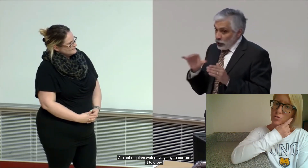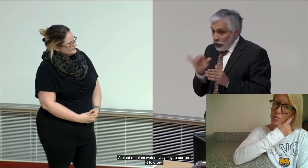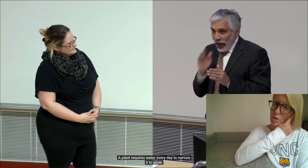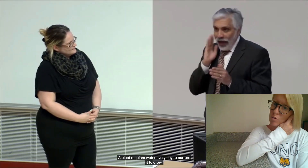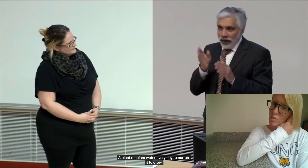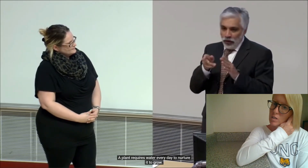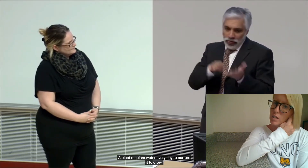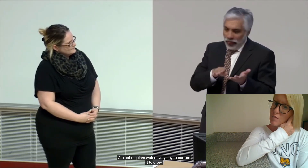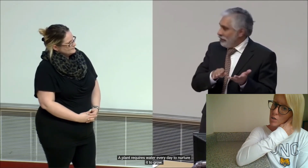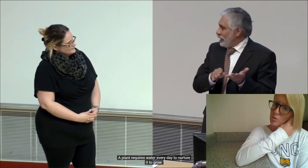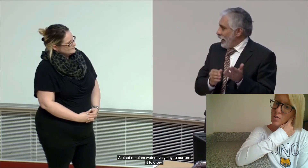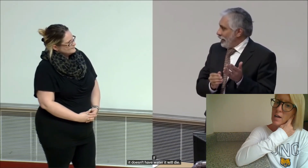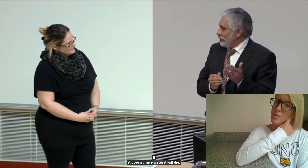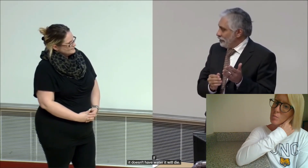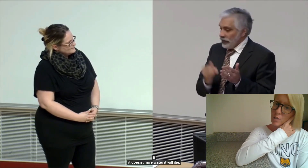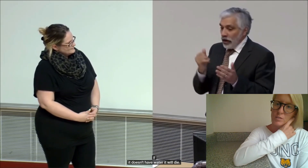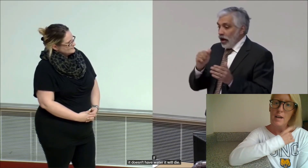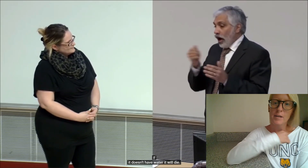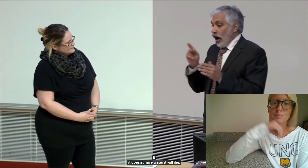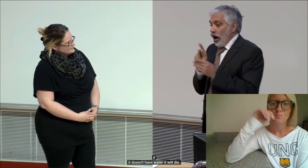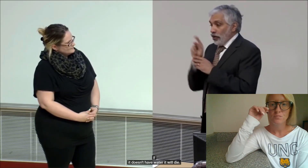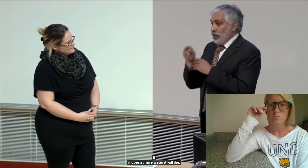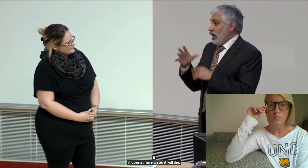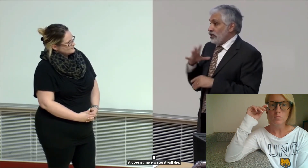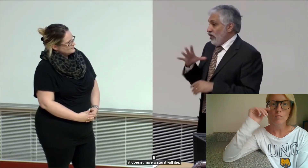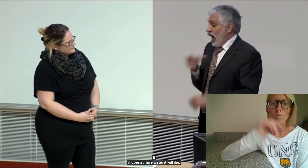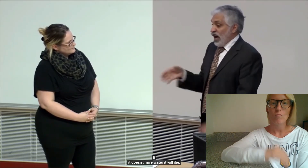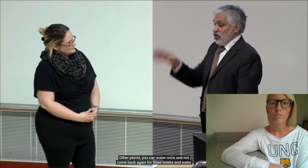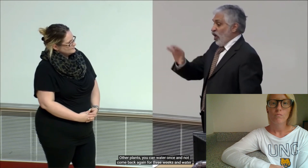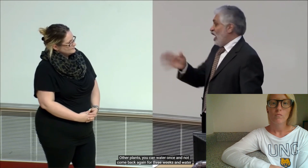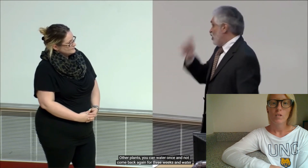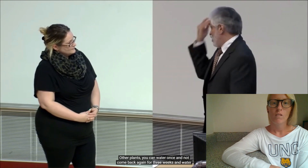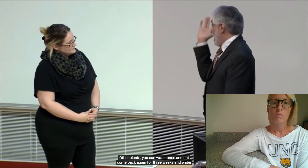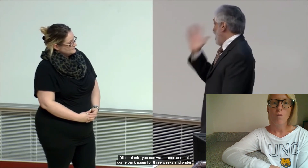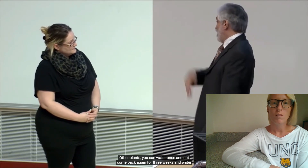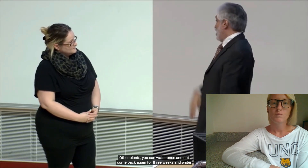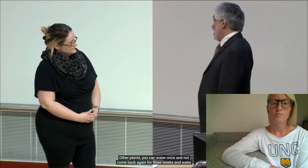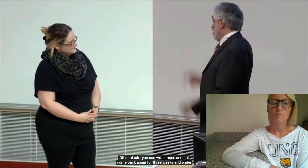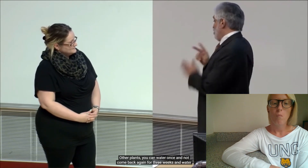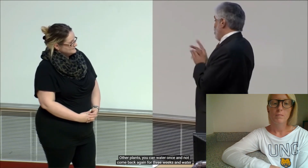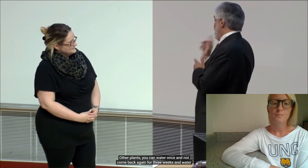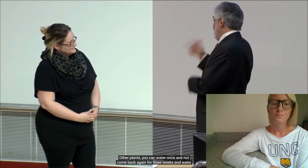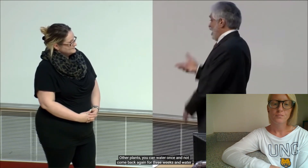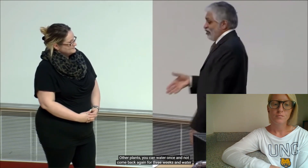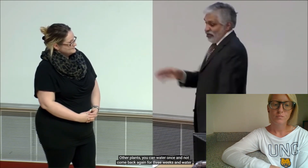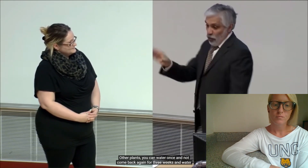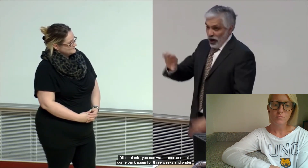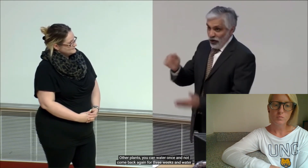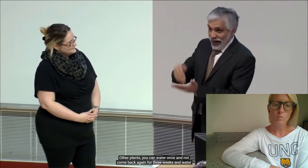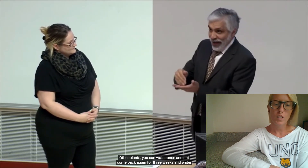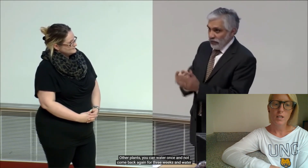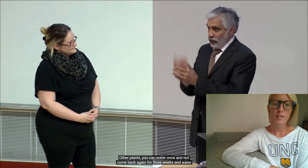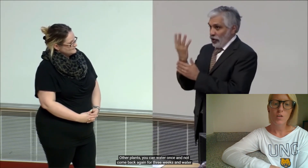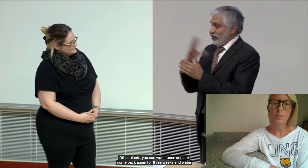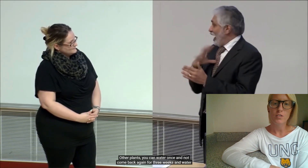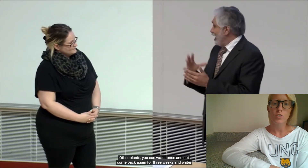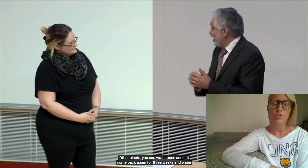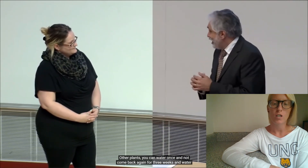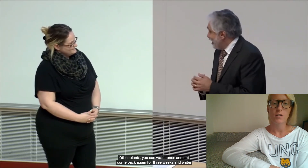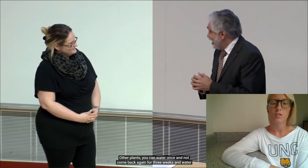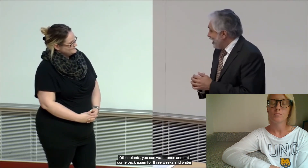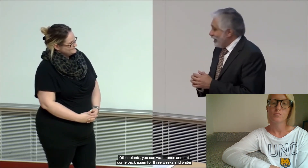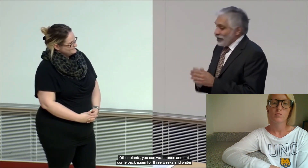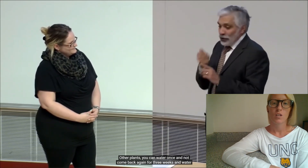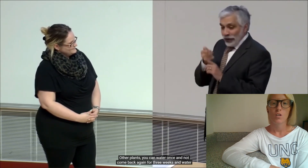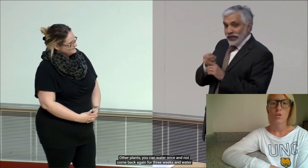to nurture it to grow. If we don't do that, the plant If will it doesn't die. have water, it will die. Other plants, you can water once and not other come plants back can